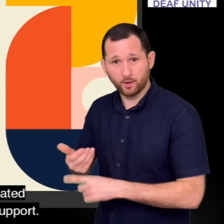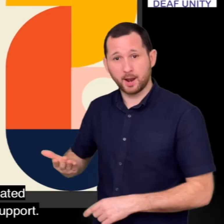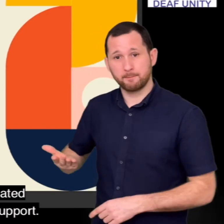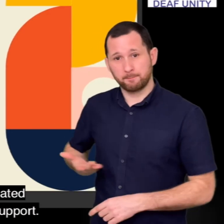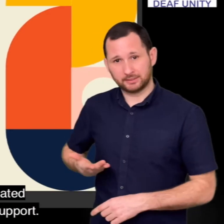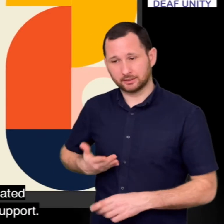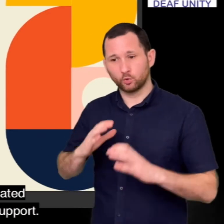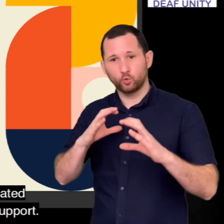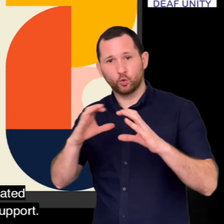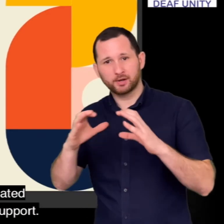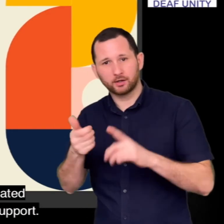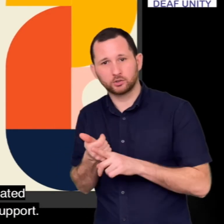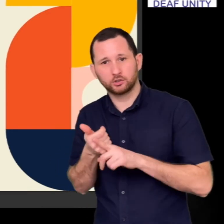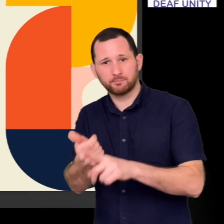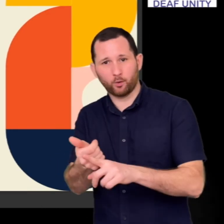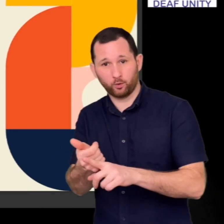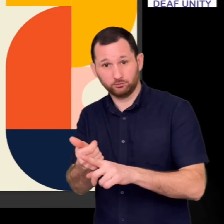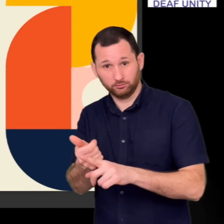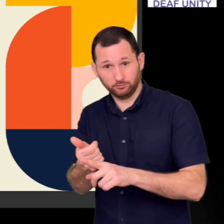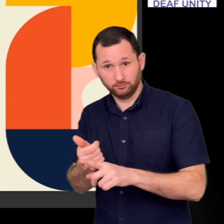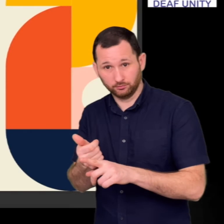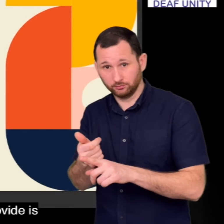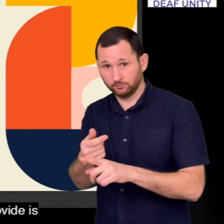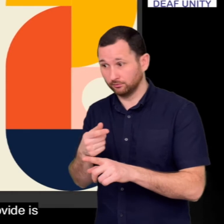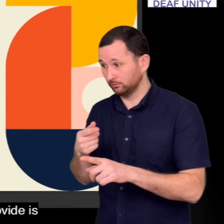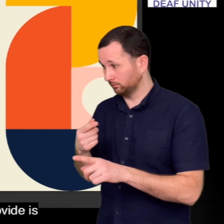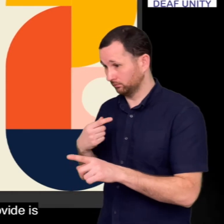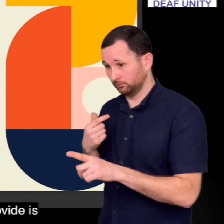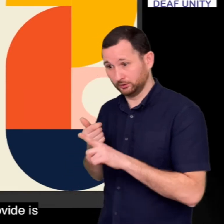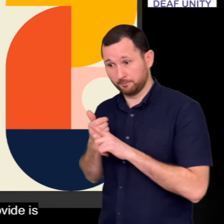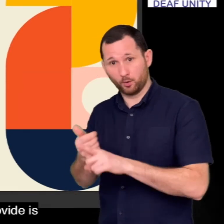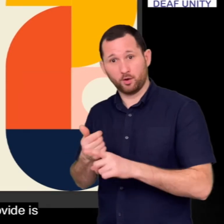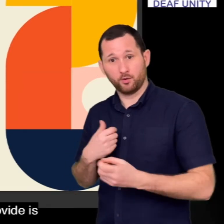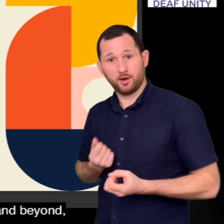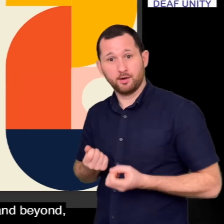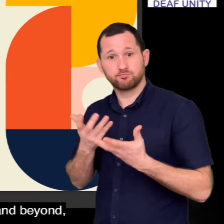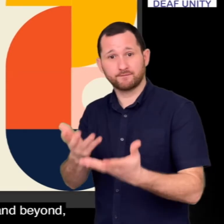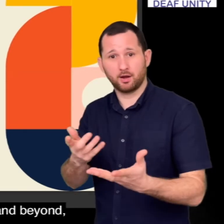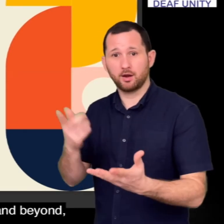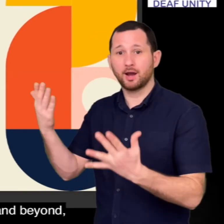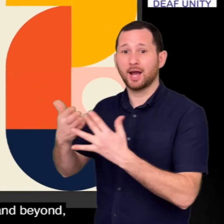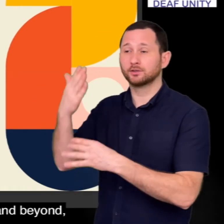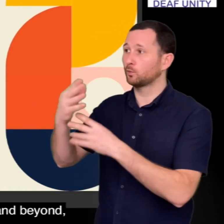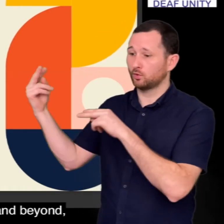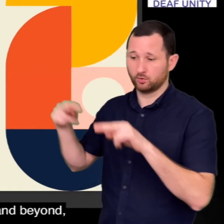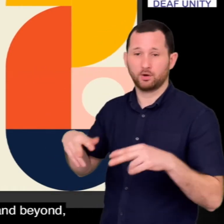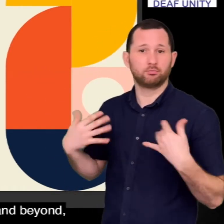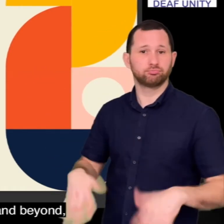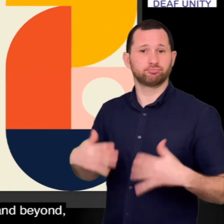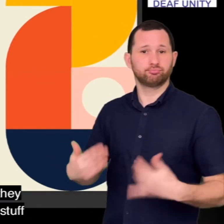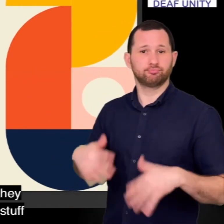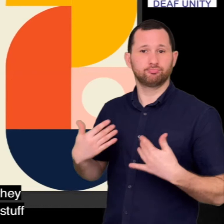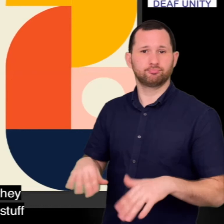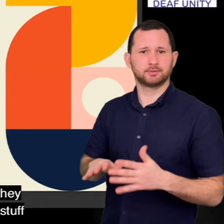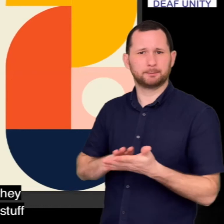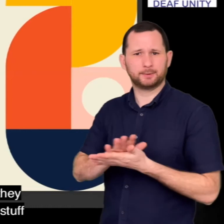dedicated business communication support. A lot of the support we provide is what ATW would say is above and beyond,